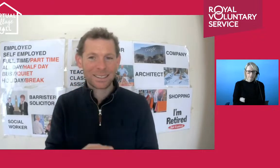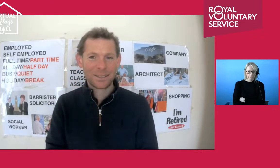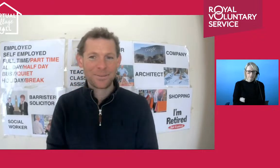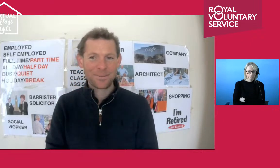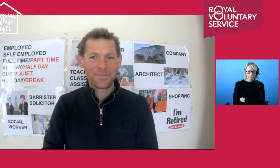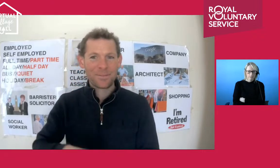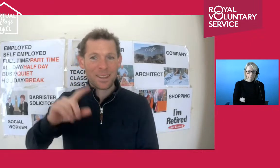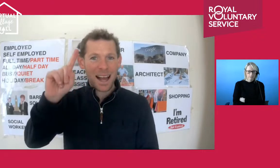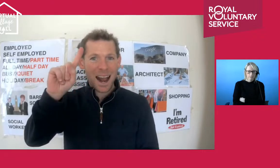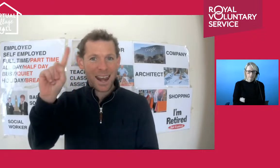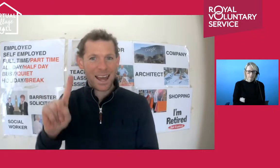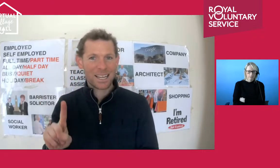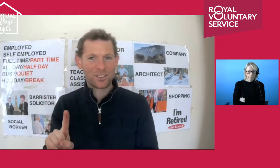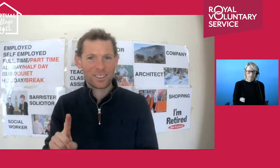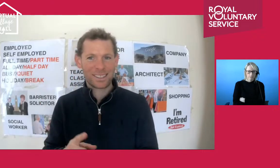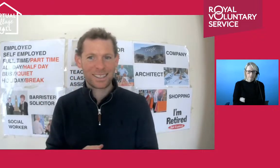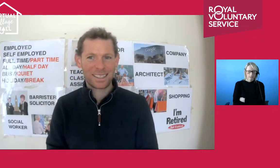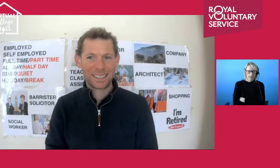14,